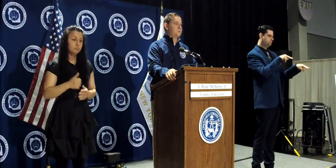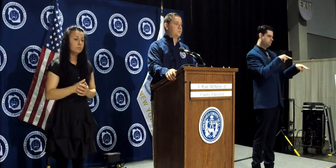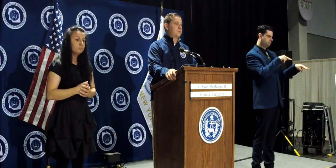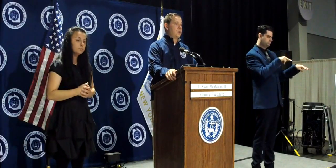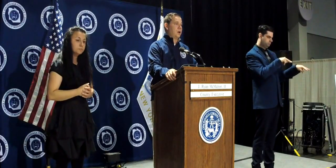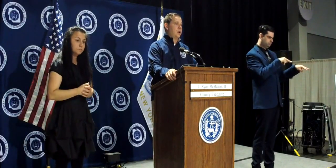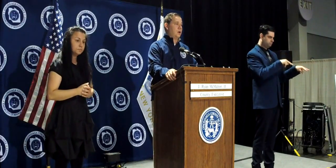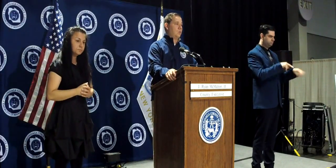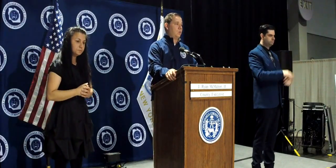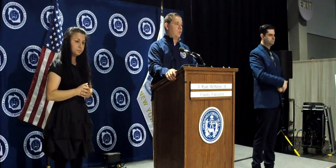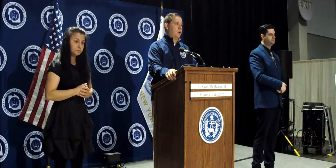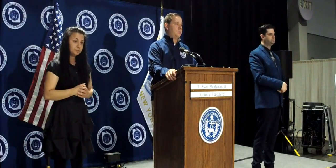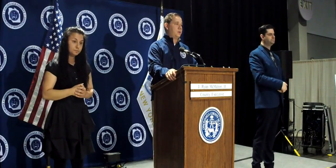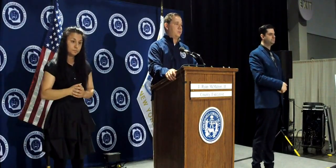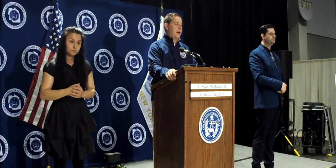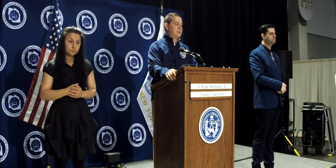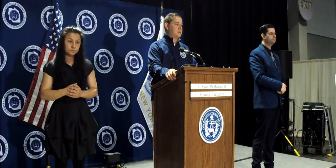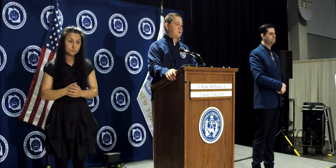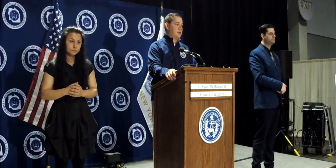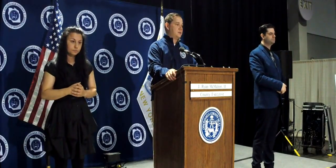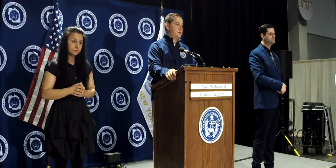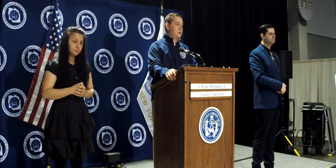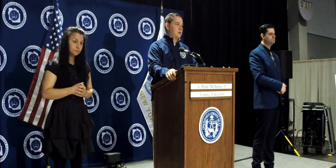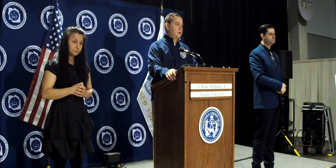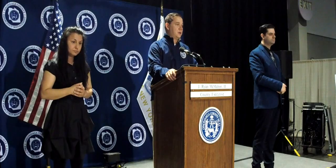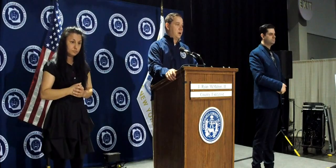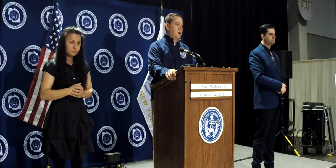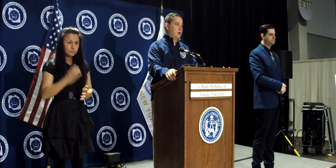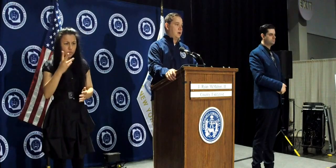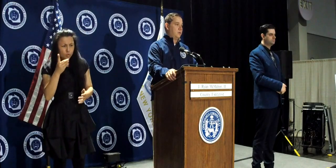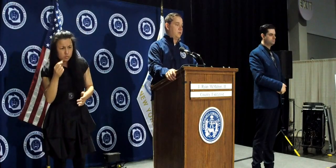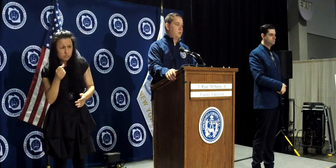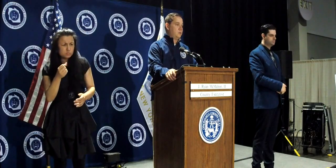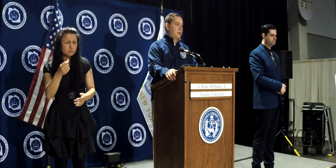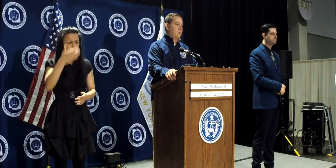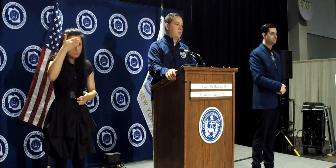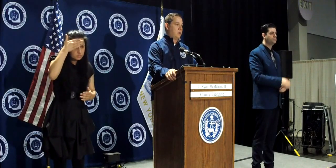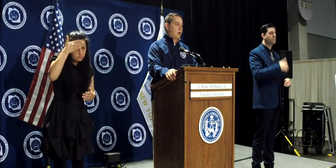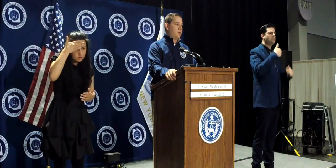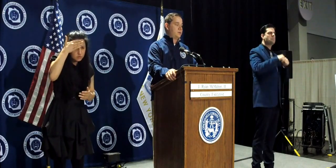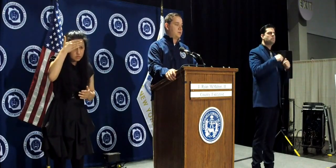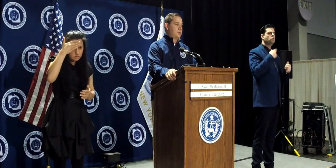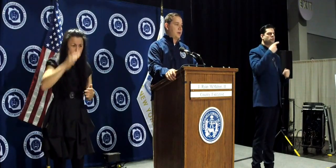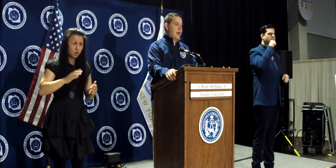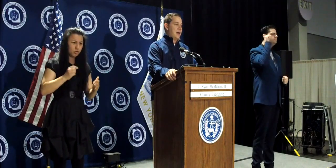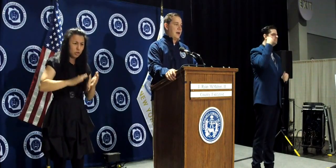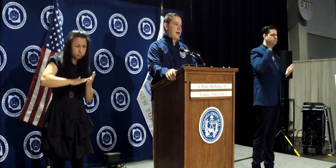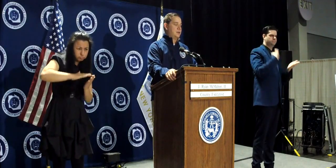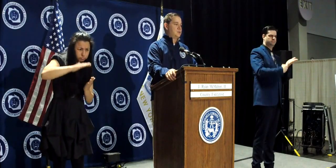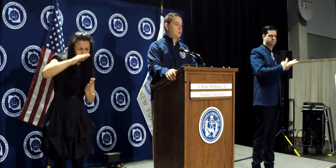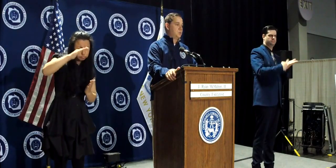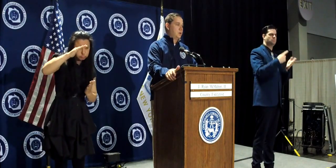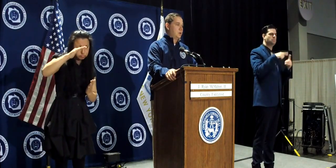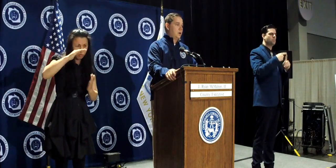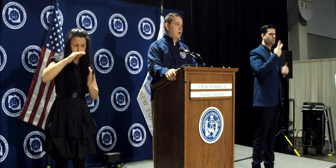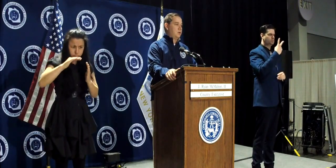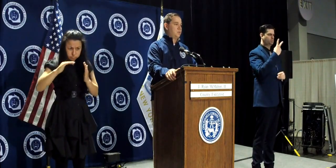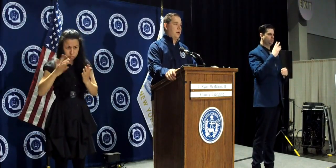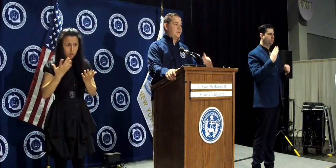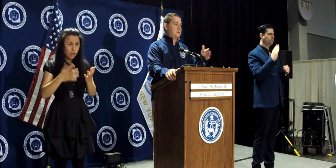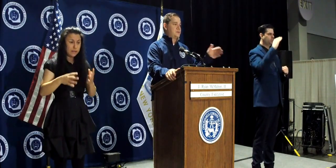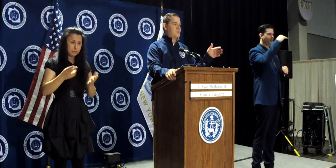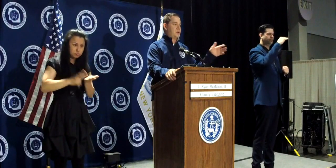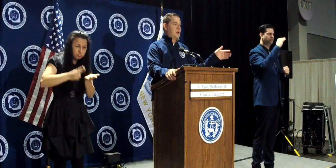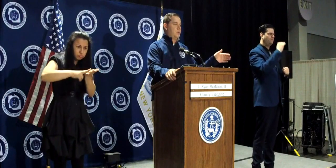curves, one being positive cases that will always add on to